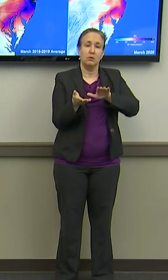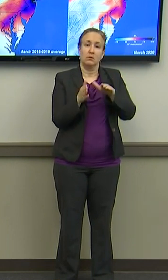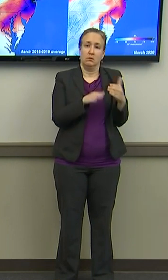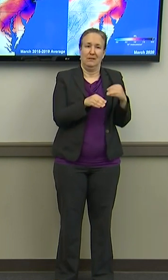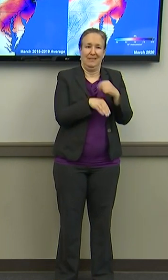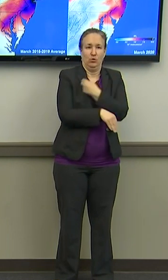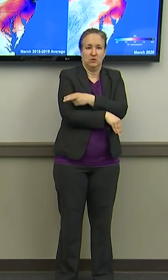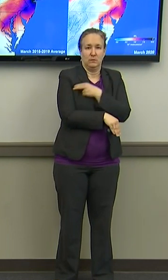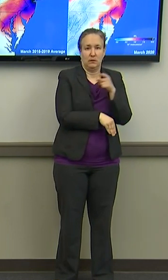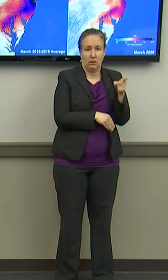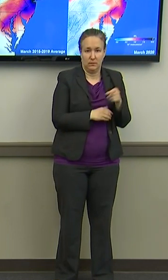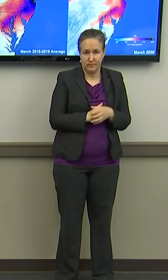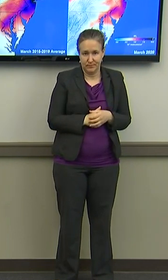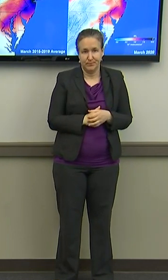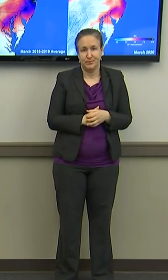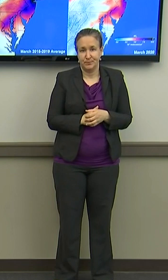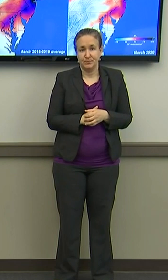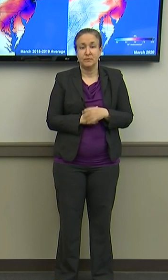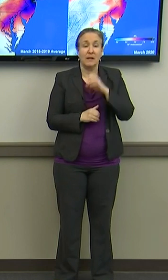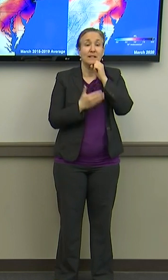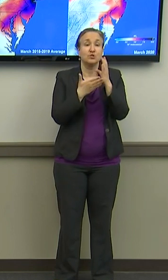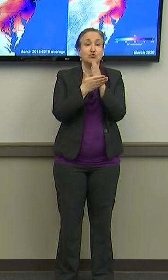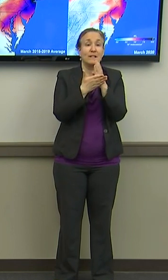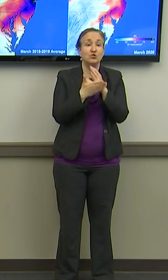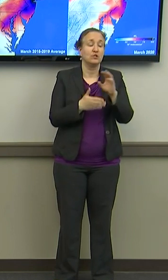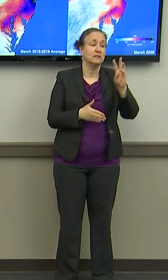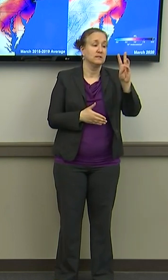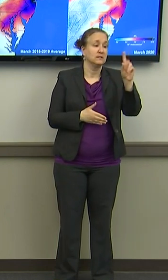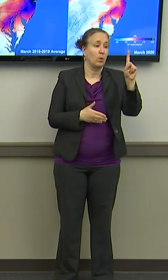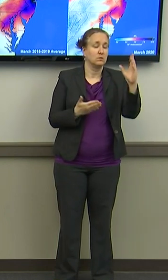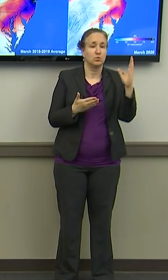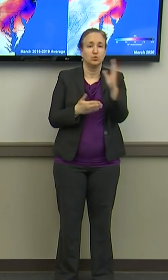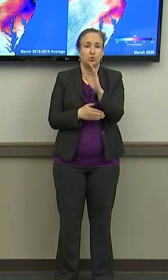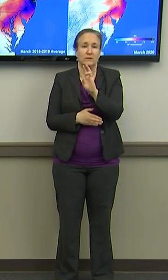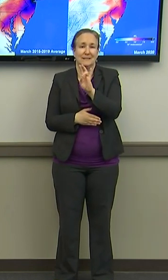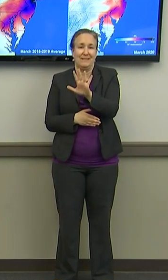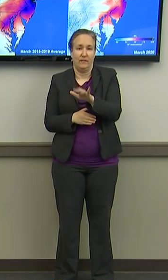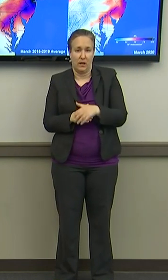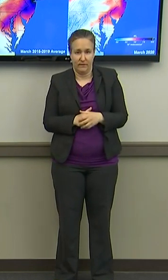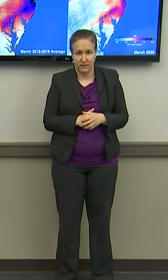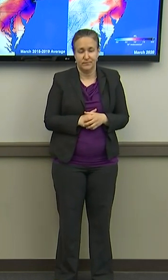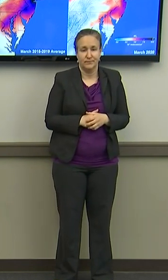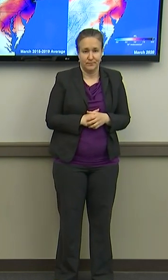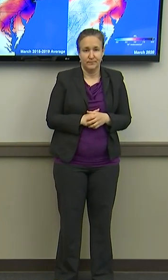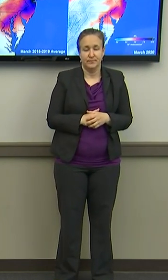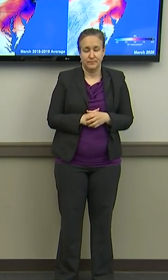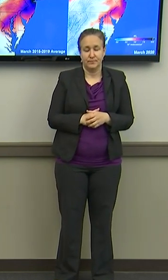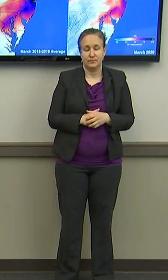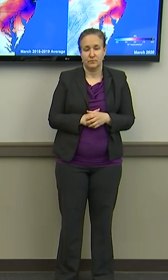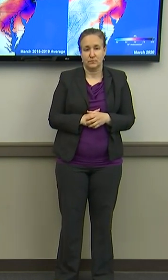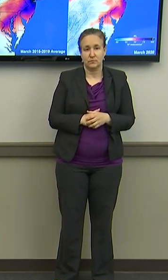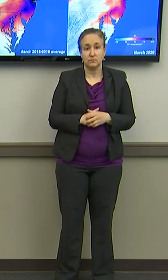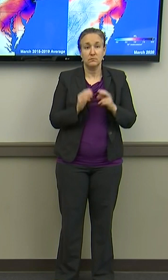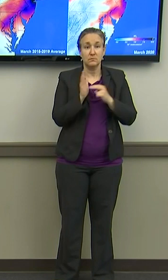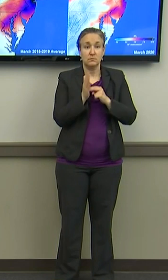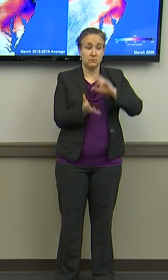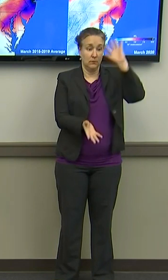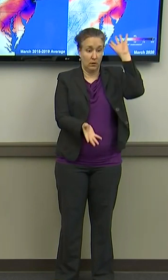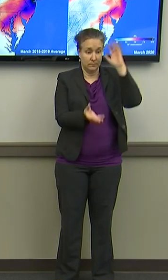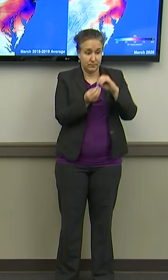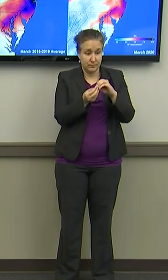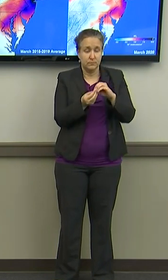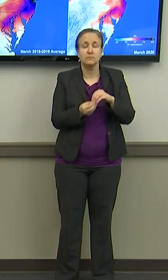in a hospital. They ranged in age from 61 to 75. In total, we now